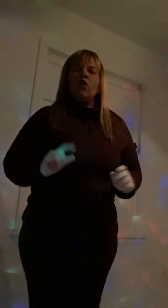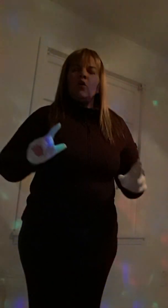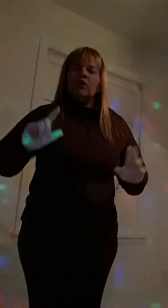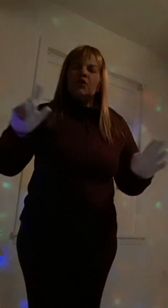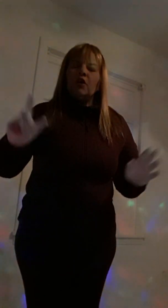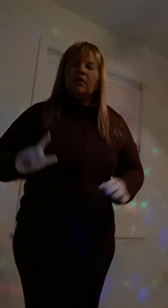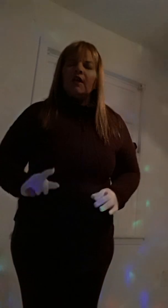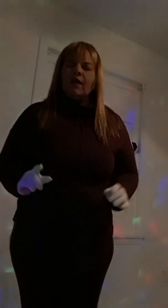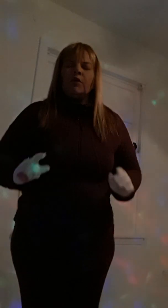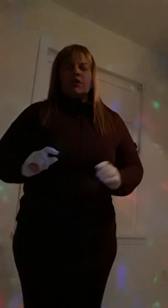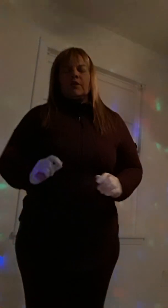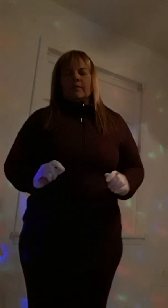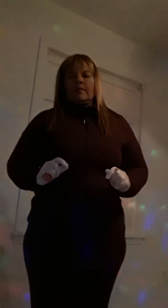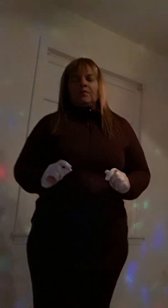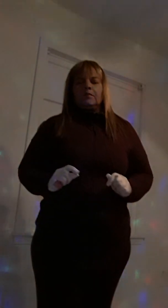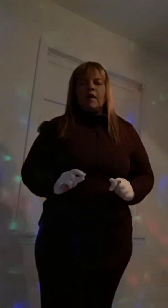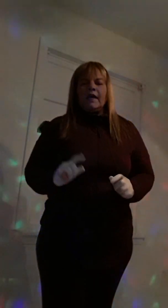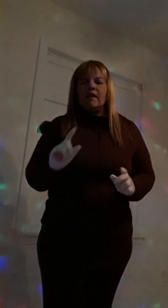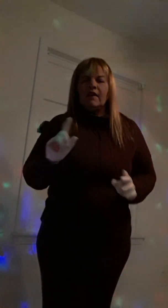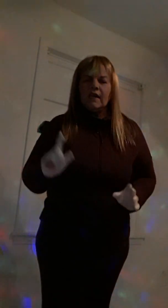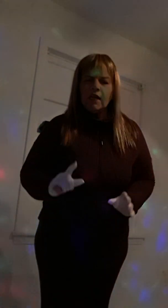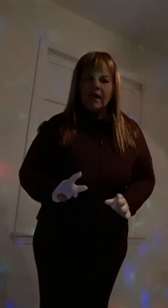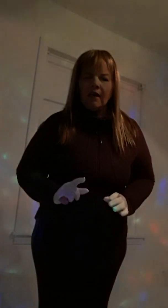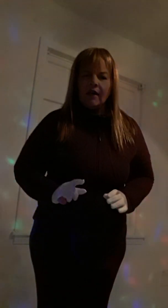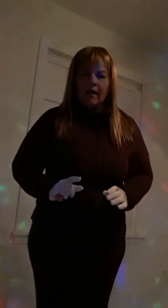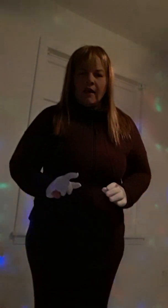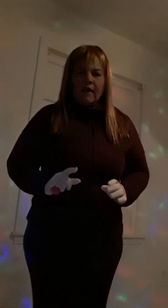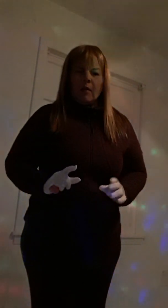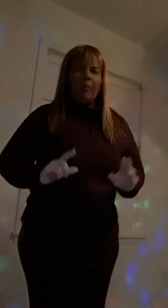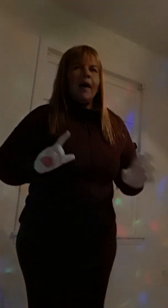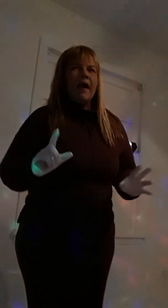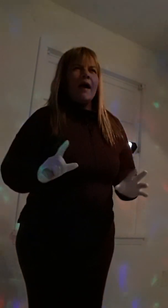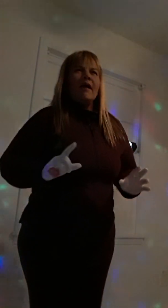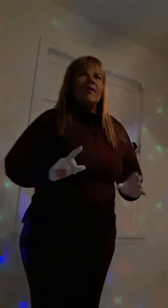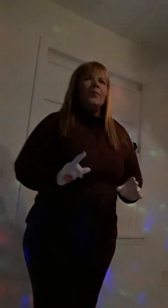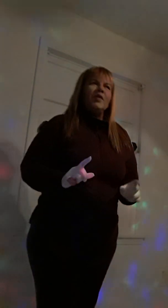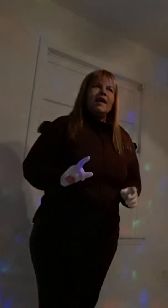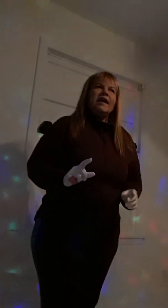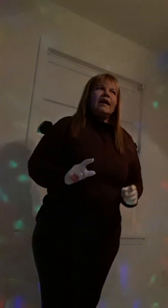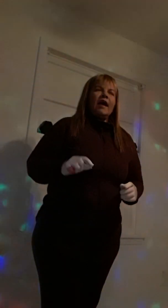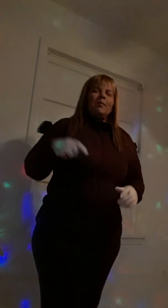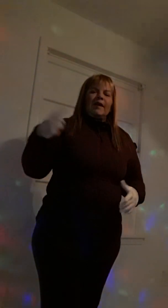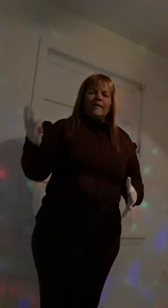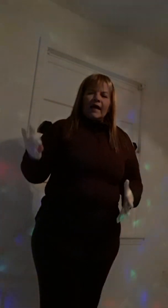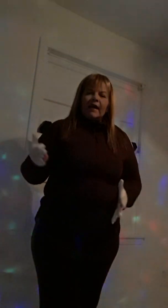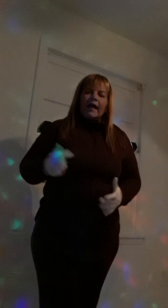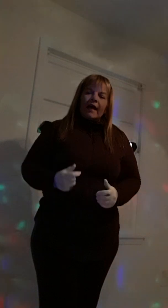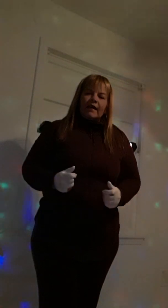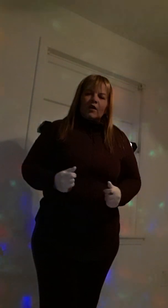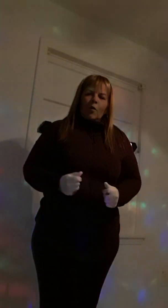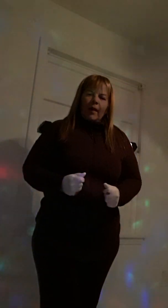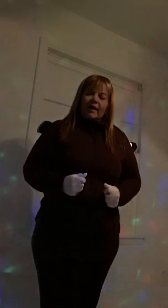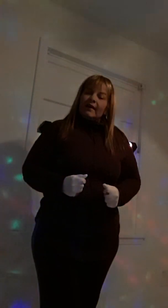order to learn the language. De ir y venir para poder aprender el idioma